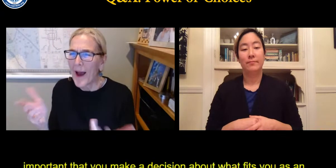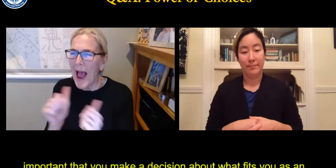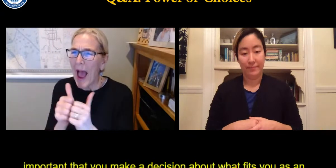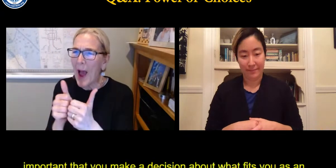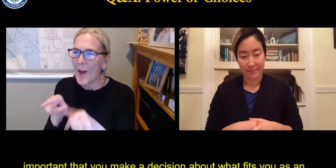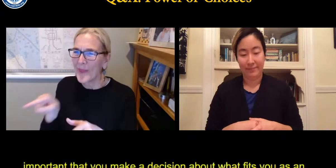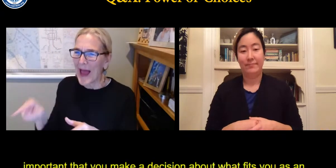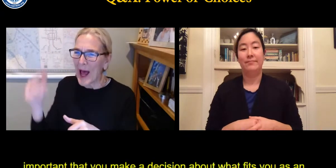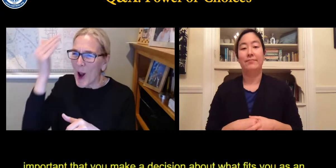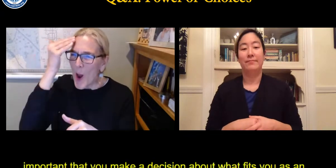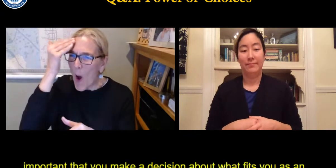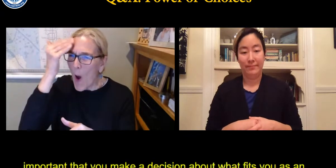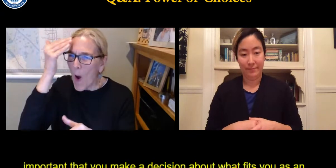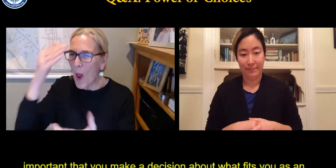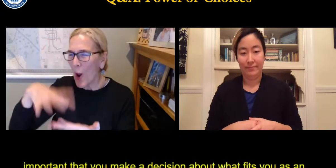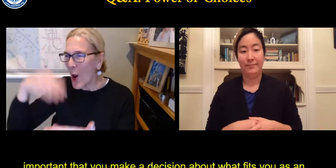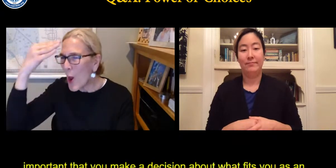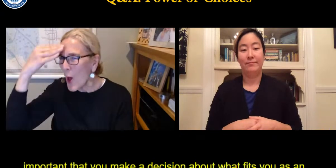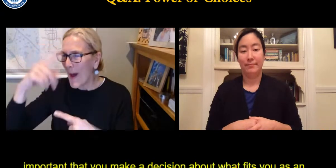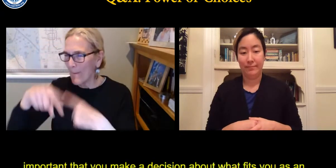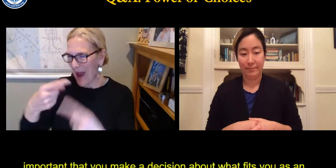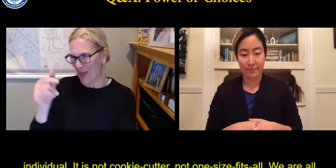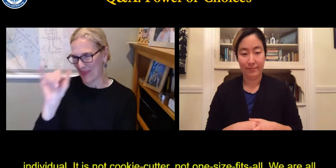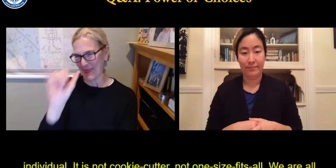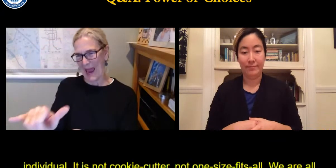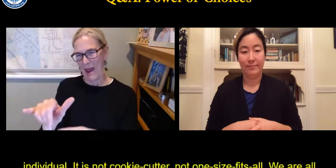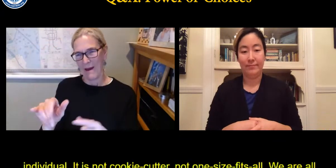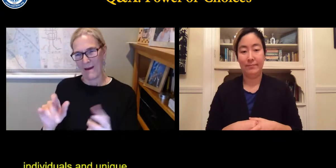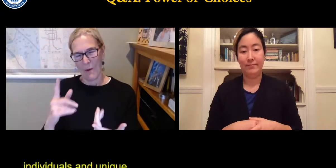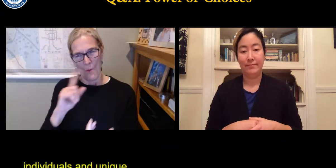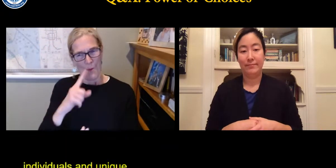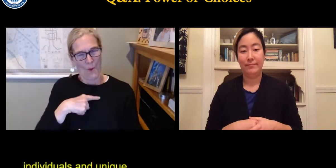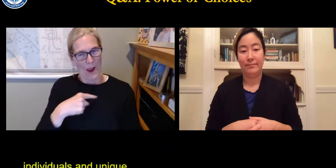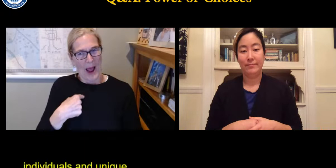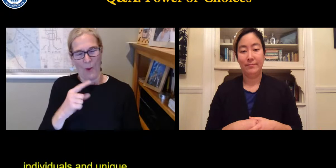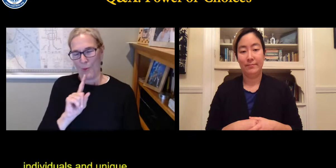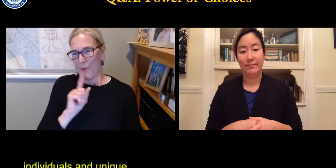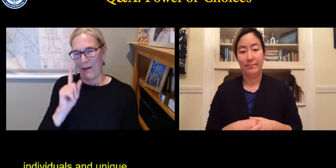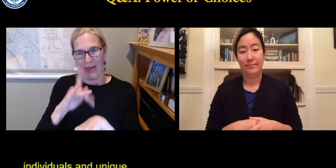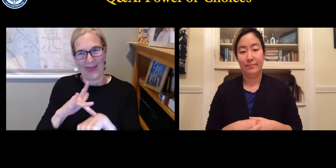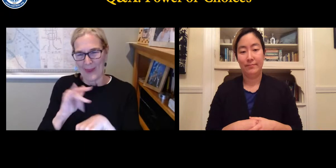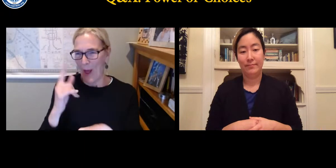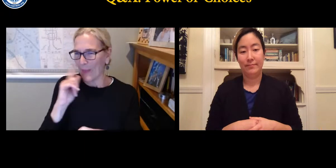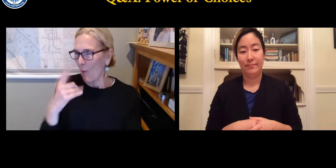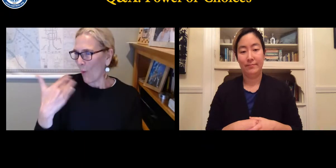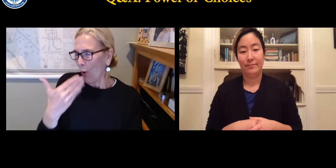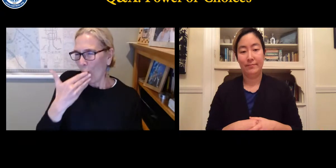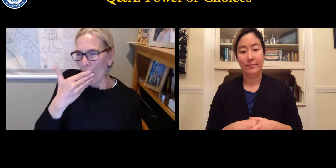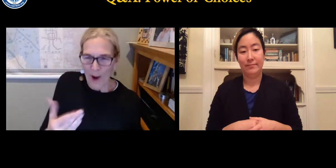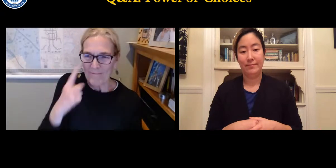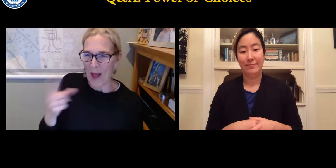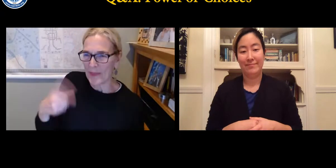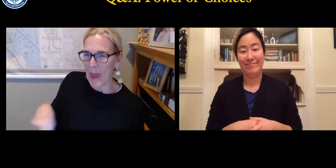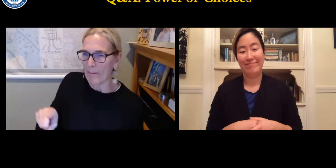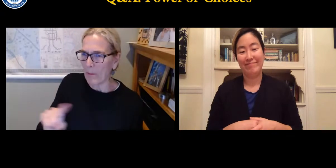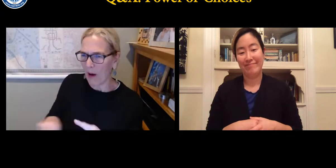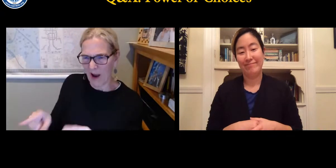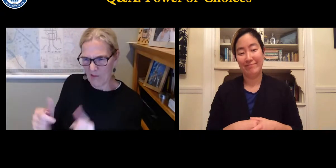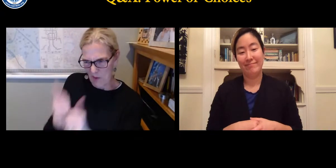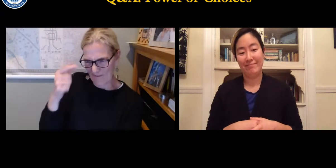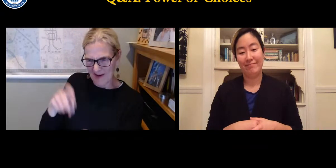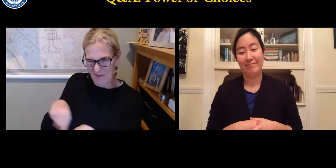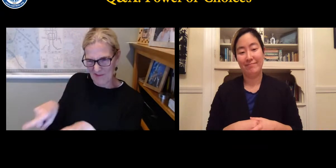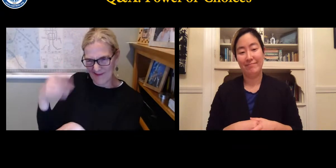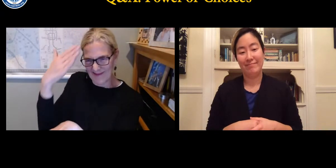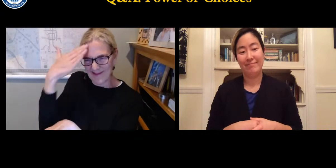Marla speaking. Yes, thank you for sharing that. And I like to ask, how do people find out about these different